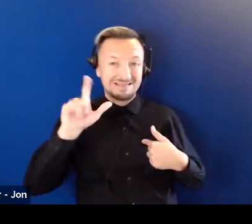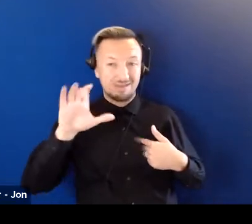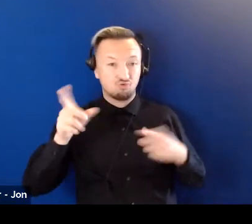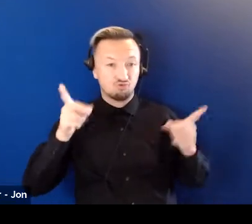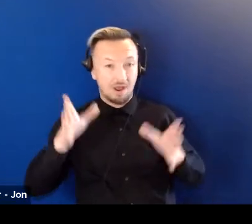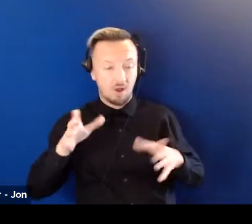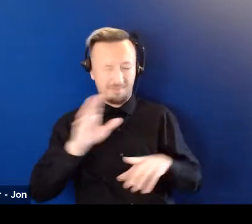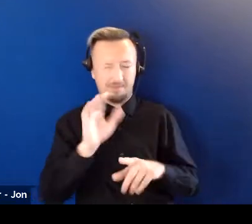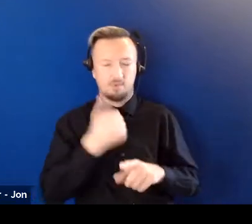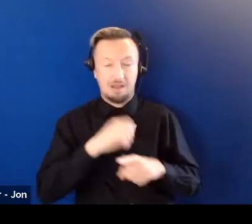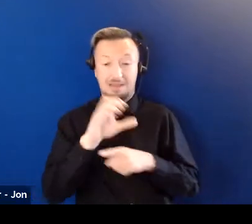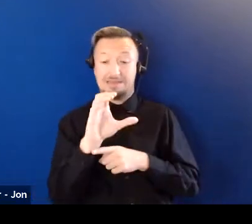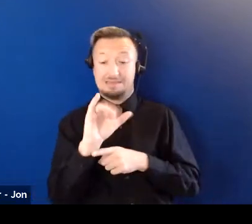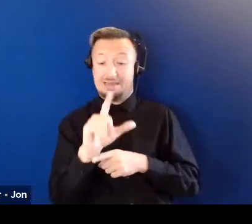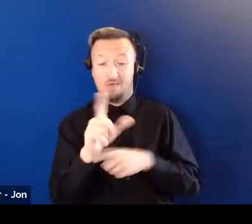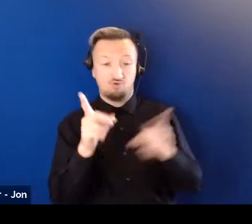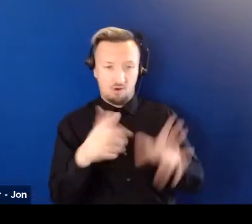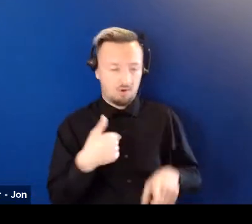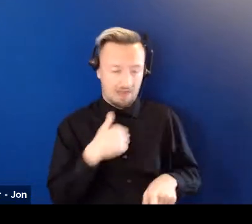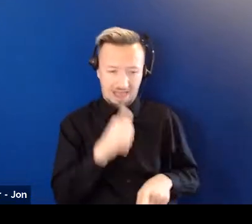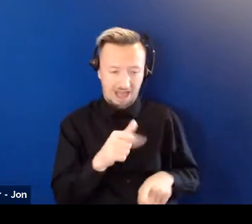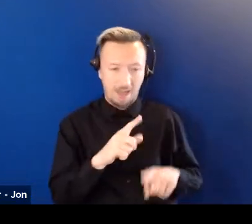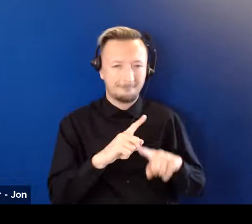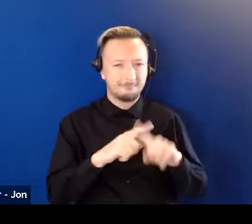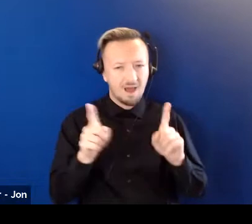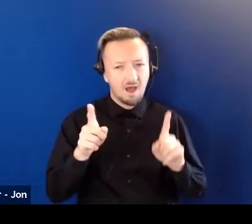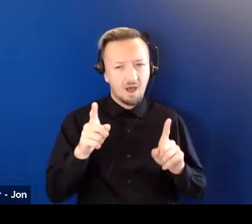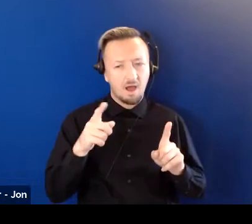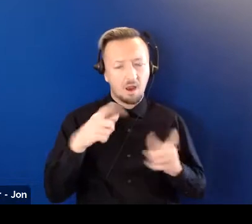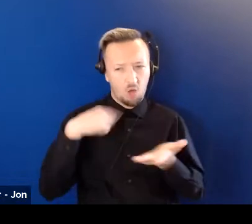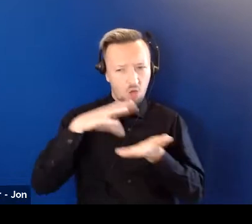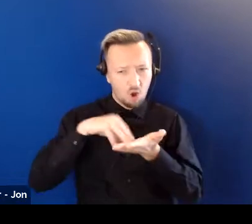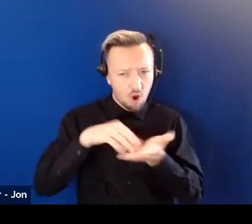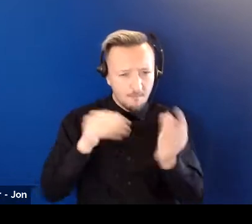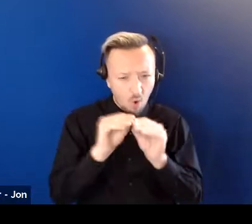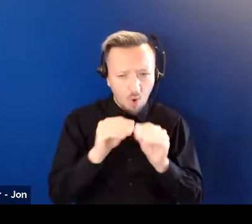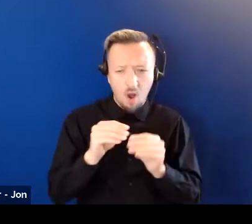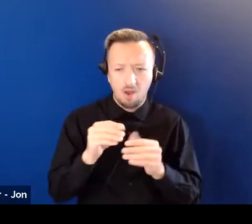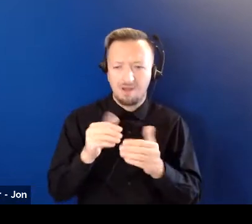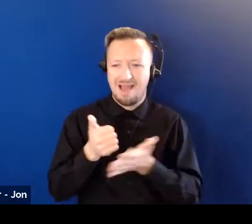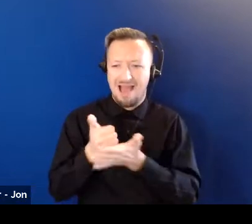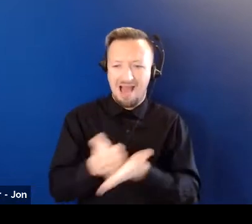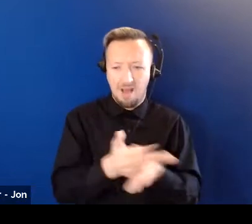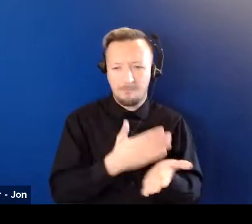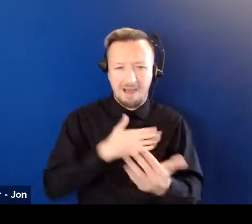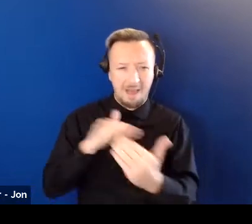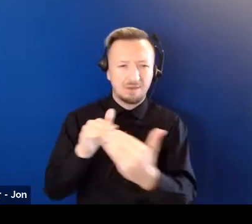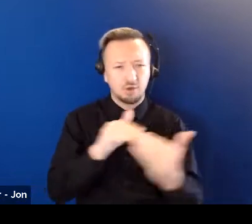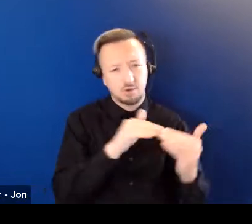my peers and to be able to learn more has just been vitally important for